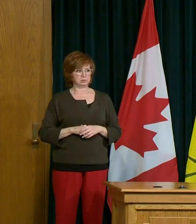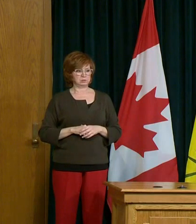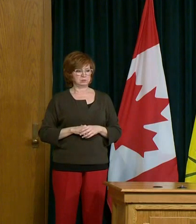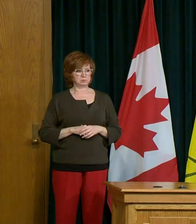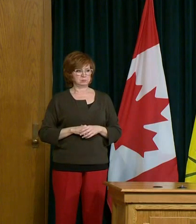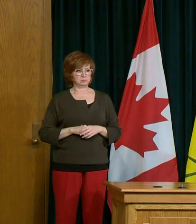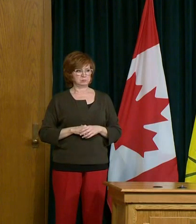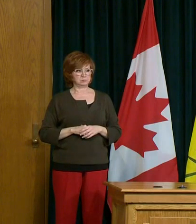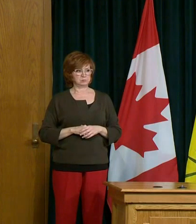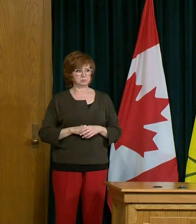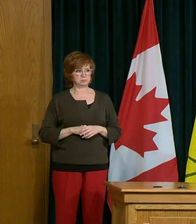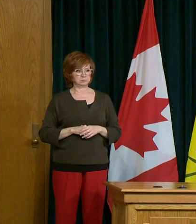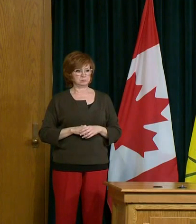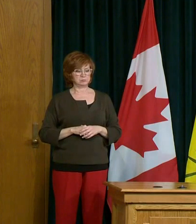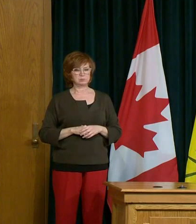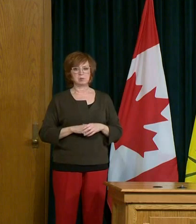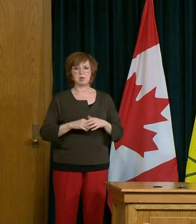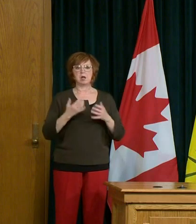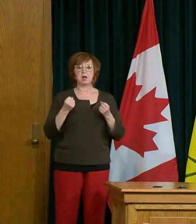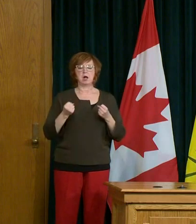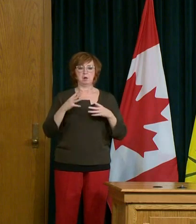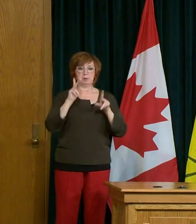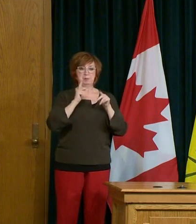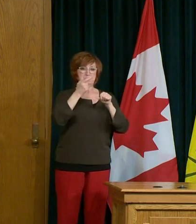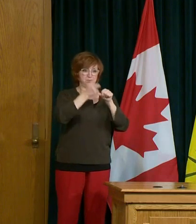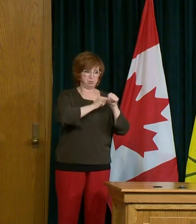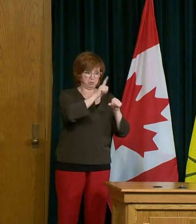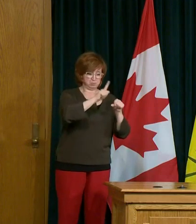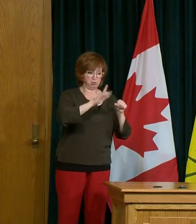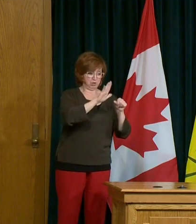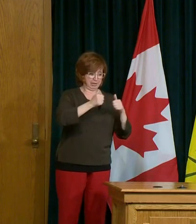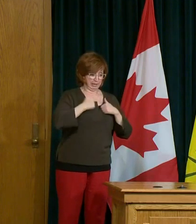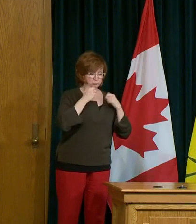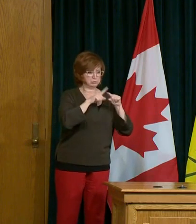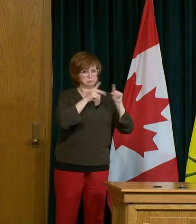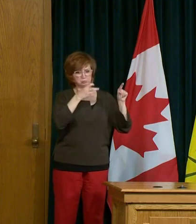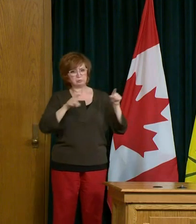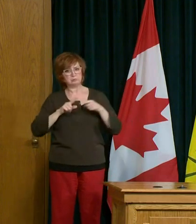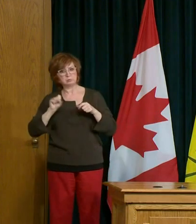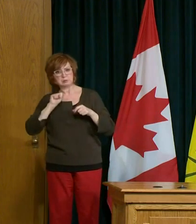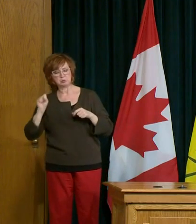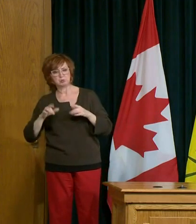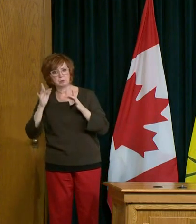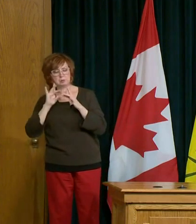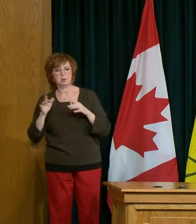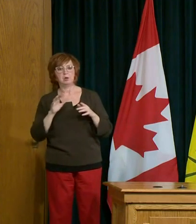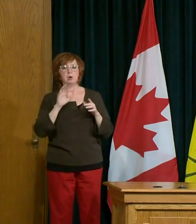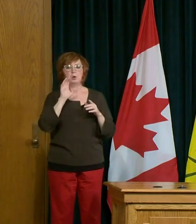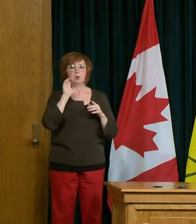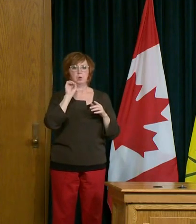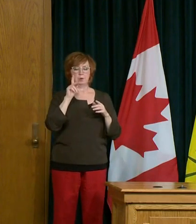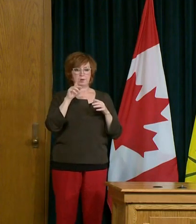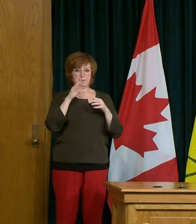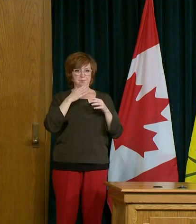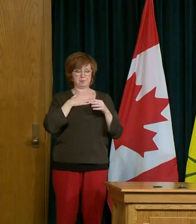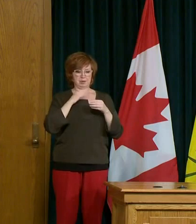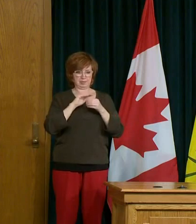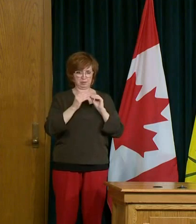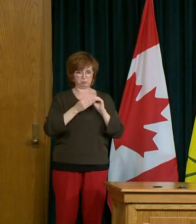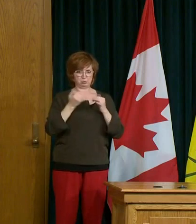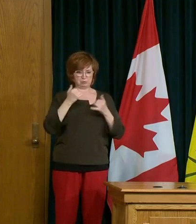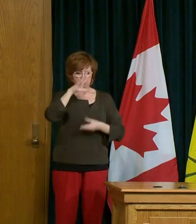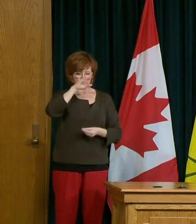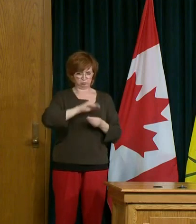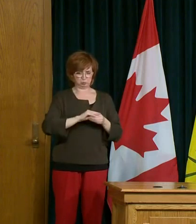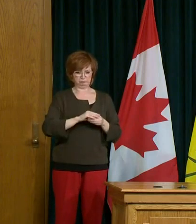have their primary address? Yeah, so as of today, and this is just information I received about an hour ago, and so we'll need to confirm, but as of today,